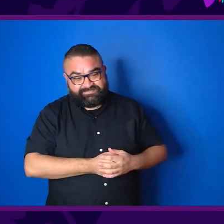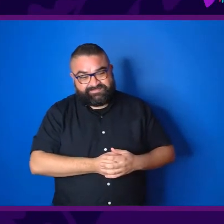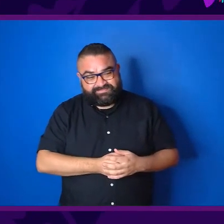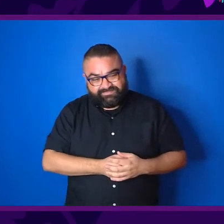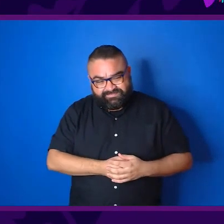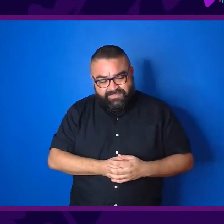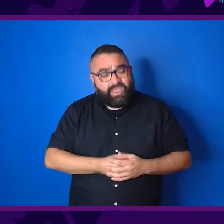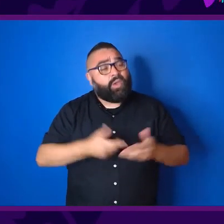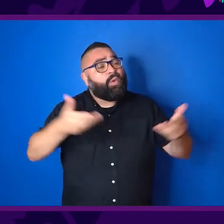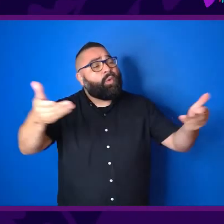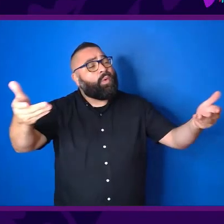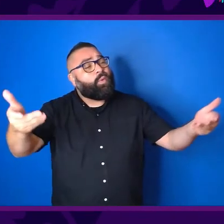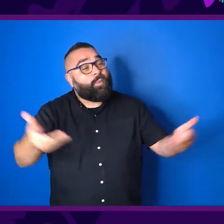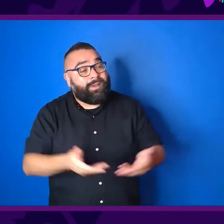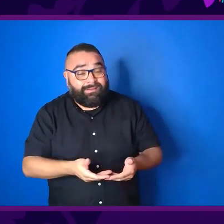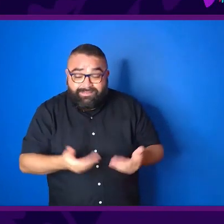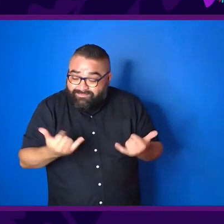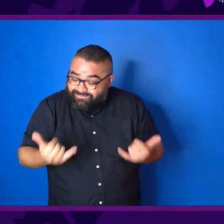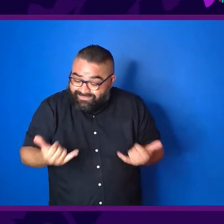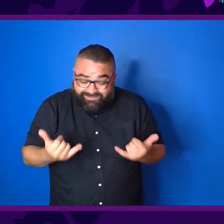to the 90s.